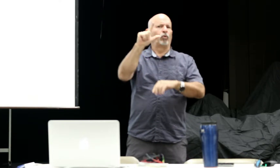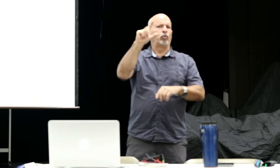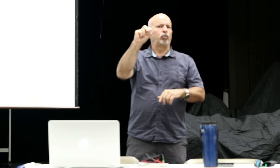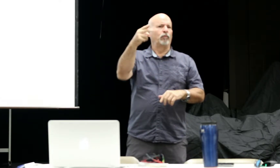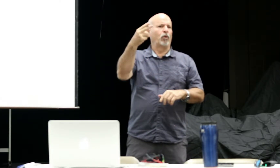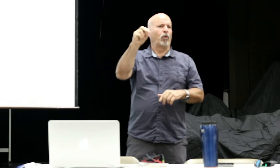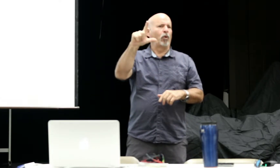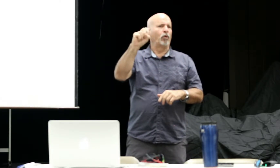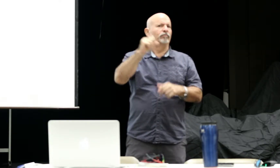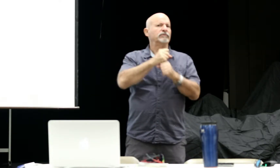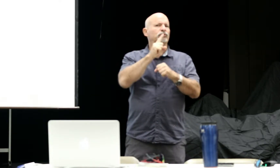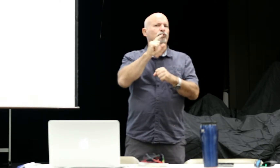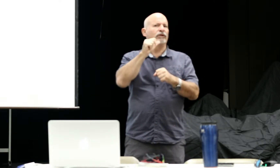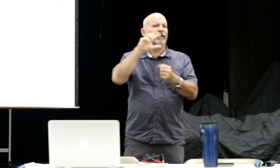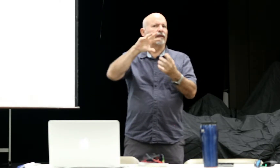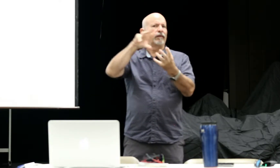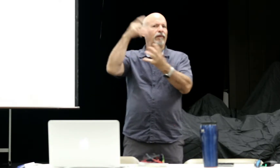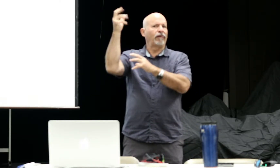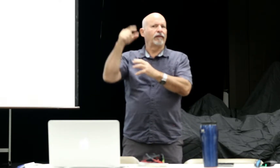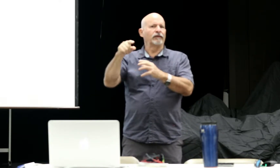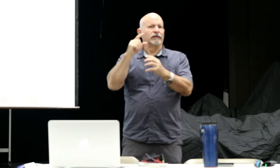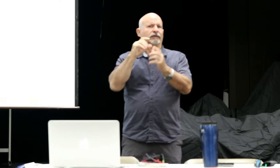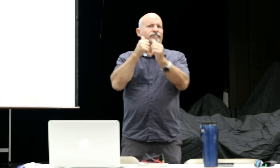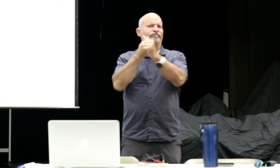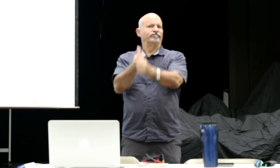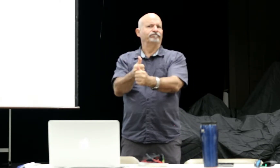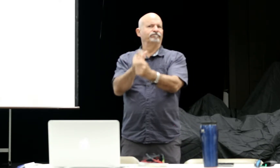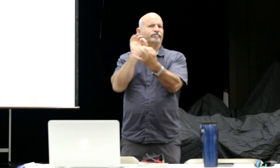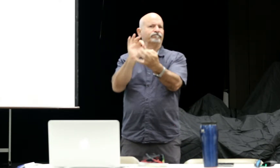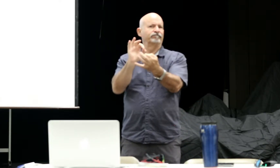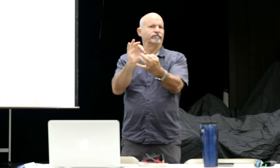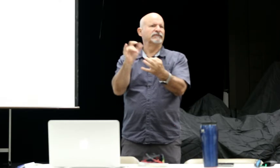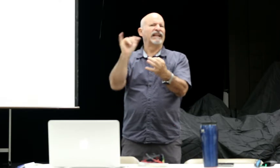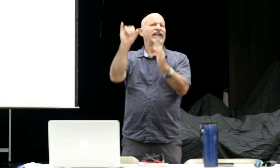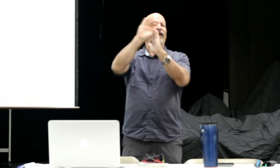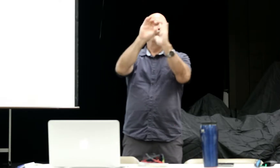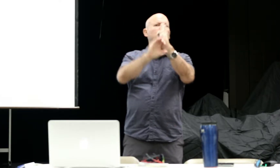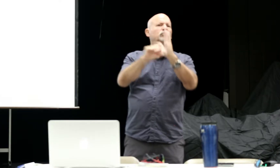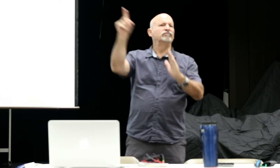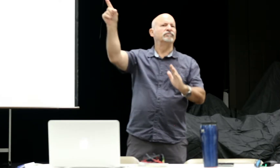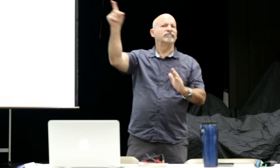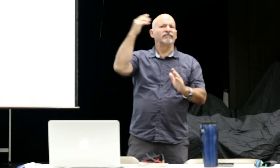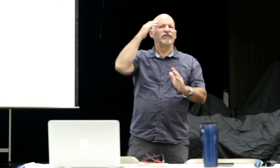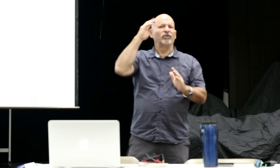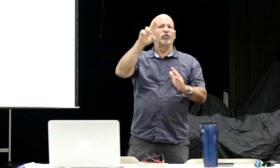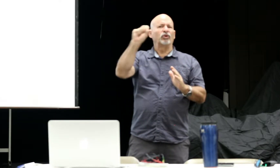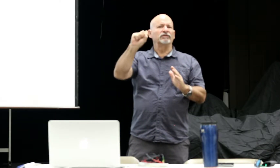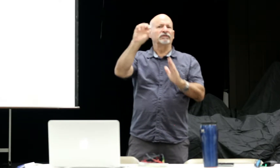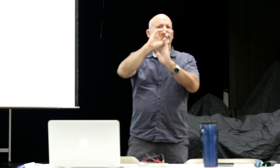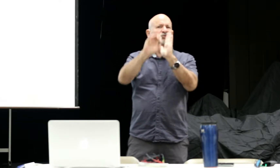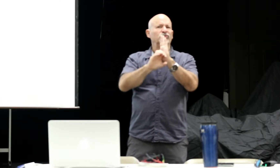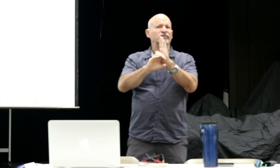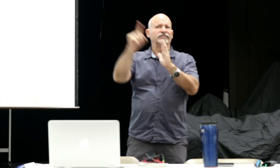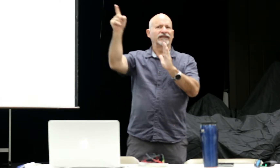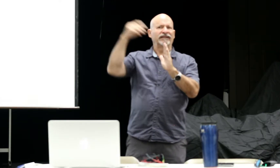to kind of make sure that we are able to cover up everything while we get everything in